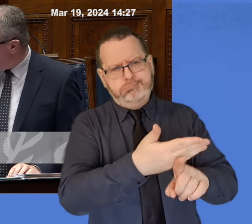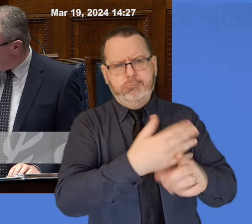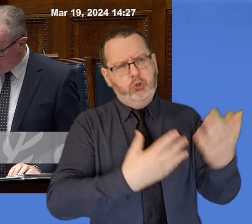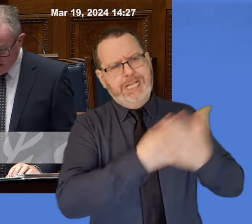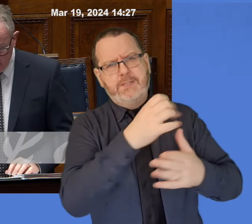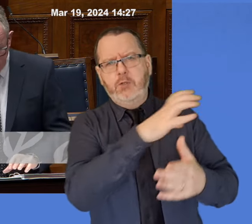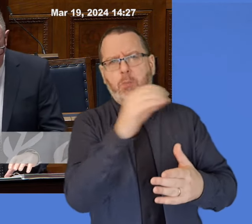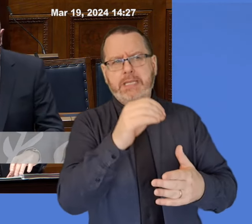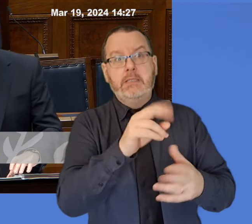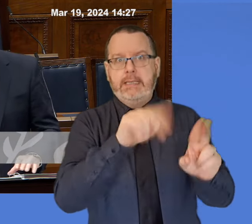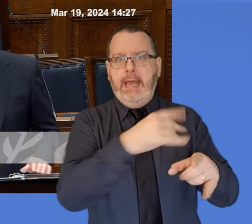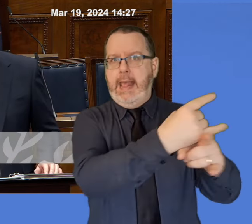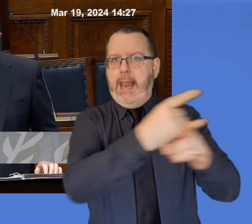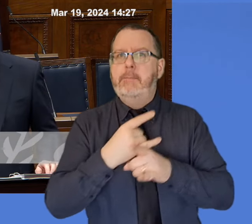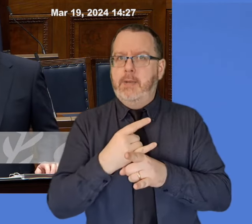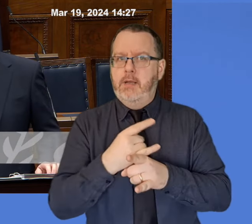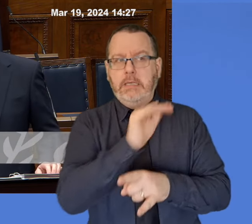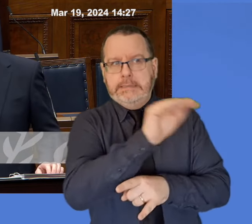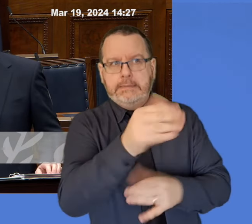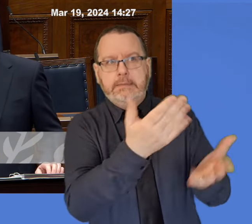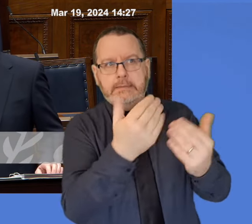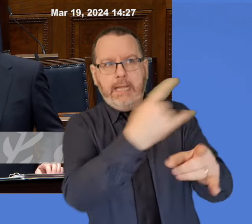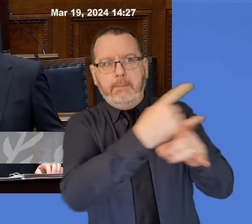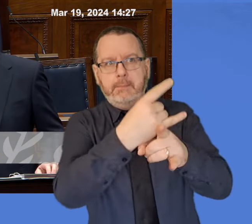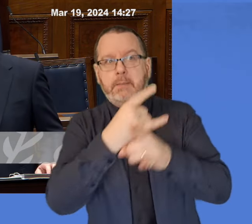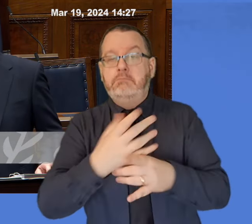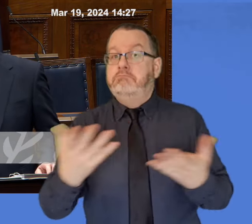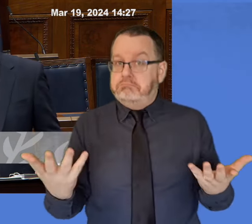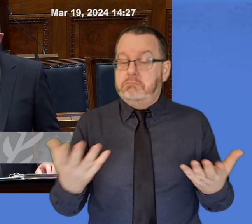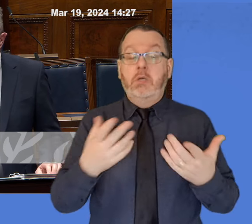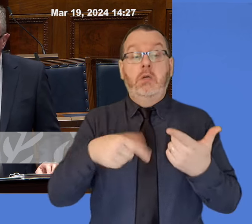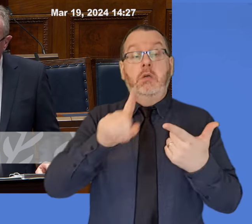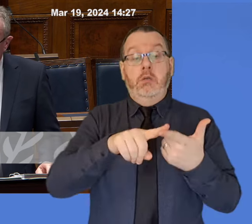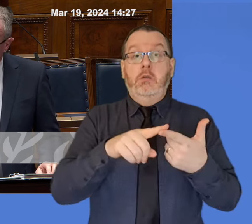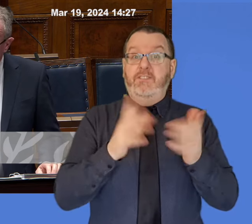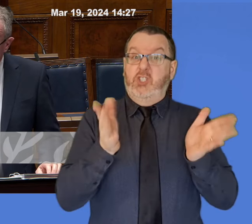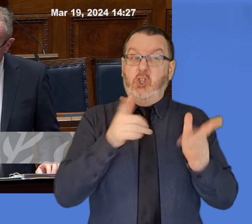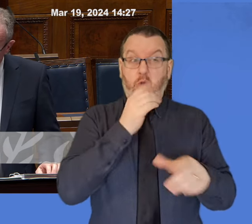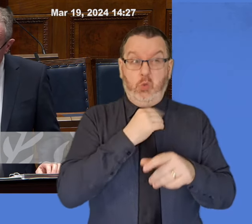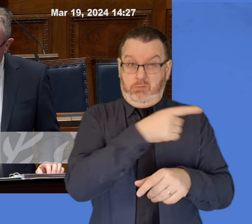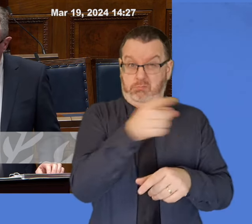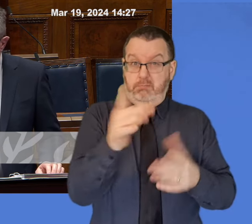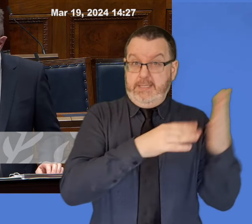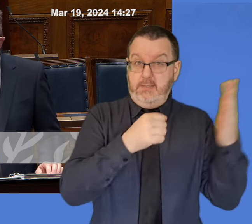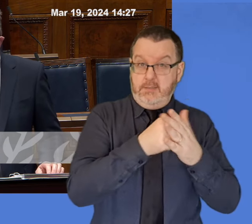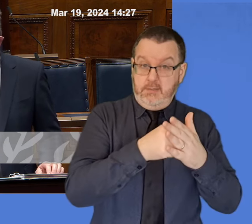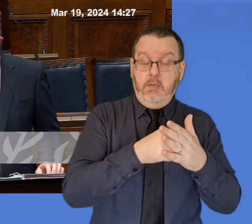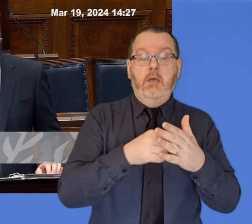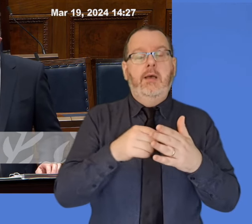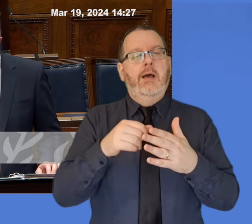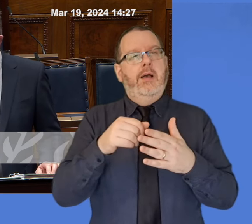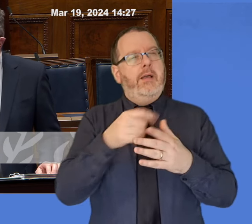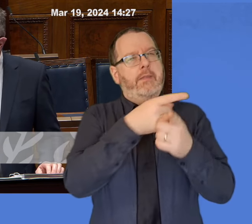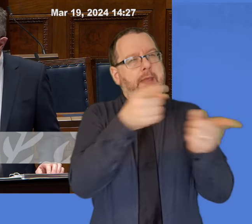established and in good economic shape, what they can bring to that. I also think, and we've had this discussion